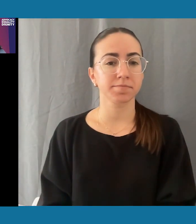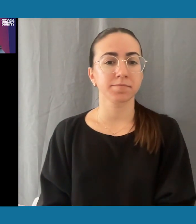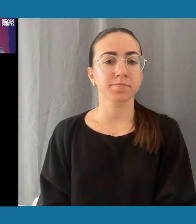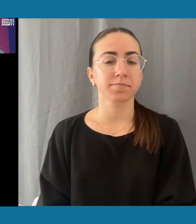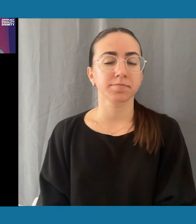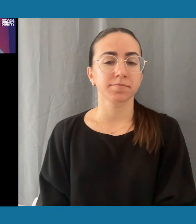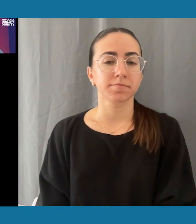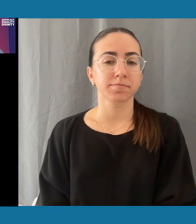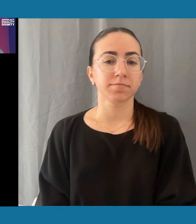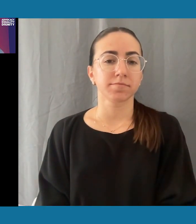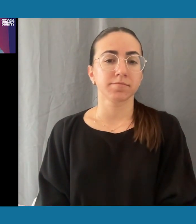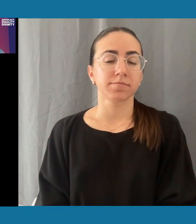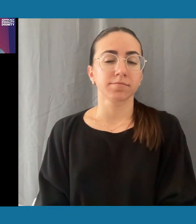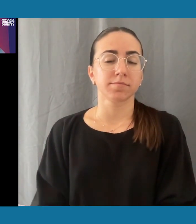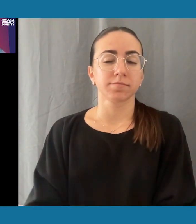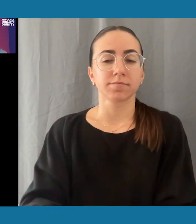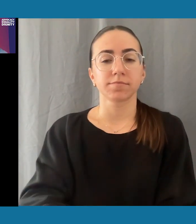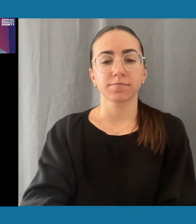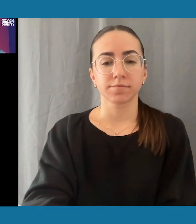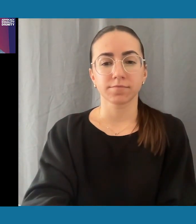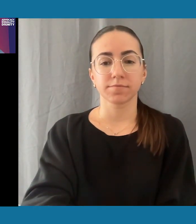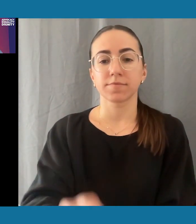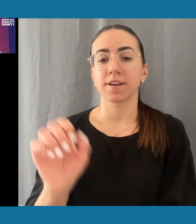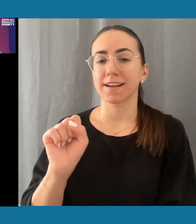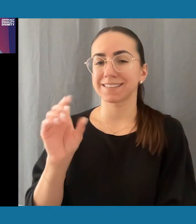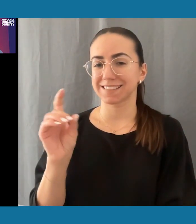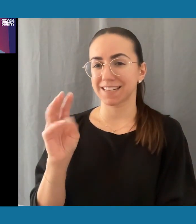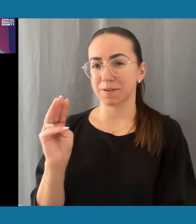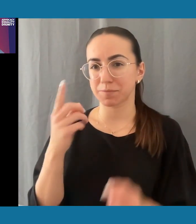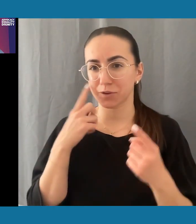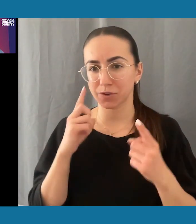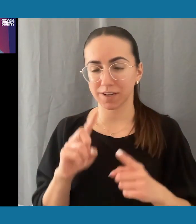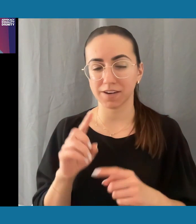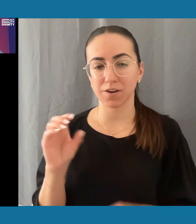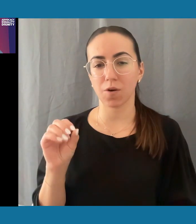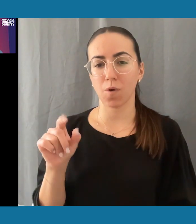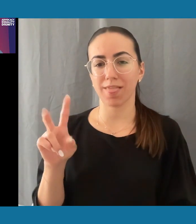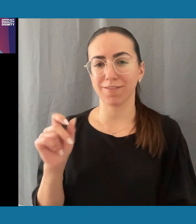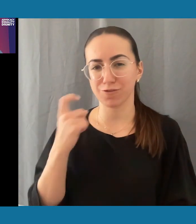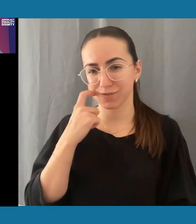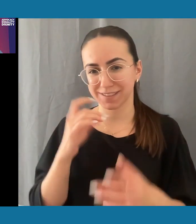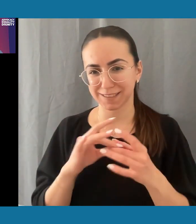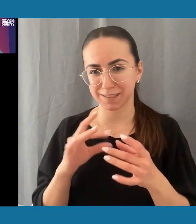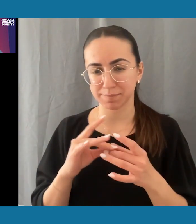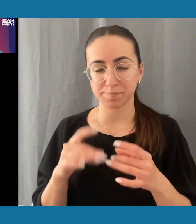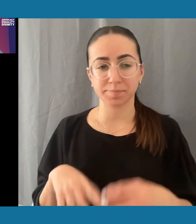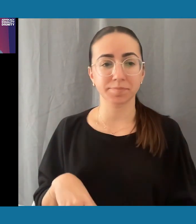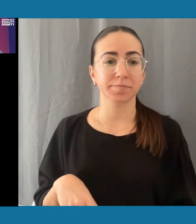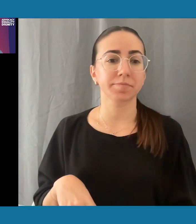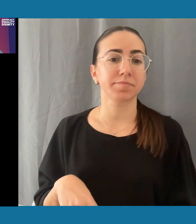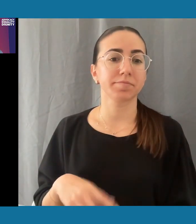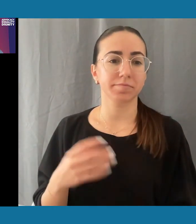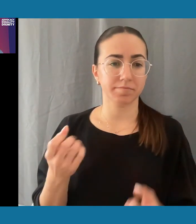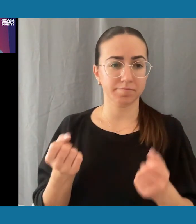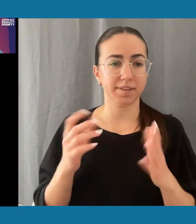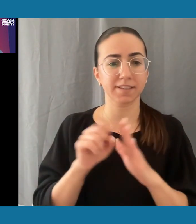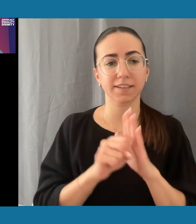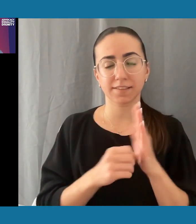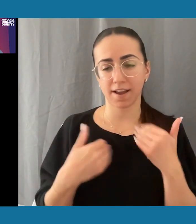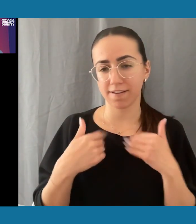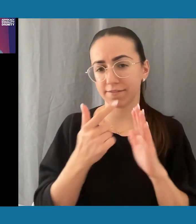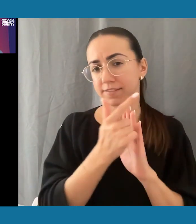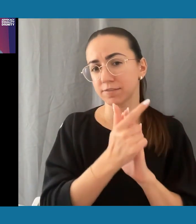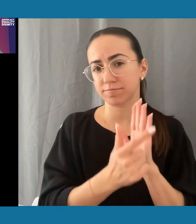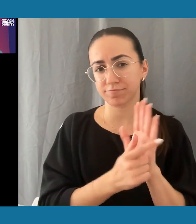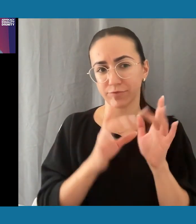So in an STM agreement, you know, Olivia explained all the many states that have statutes about STM, and they're